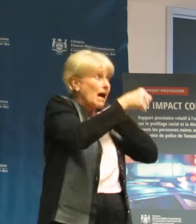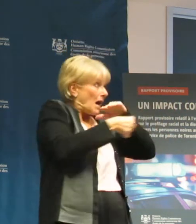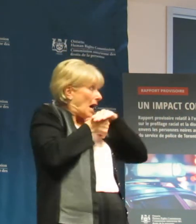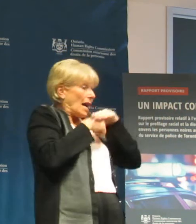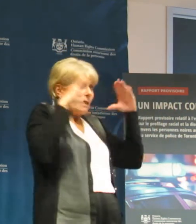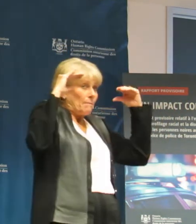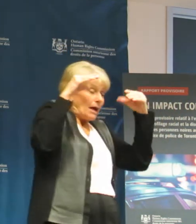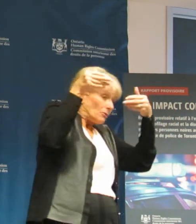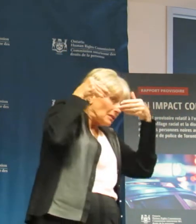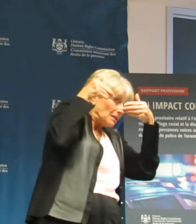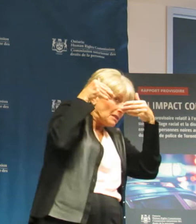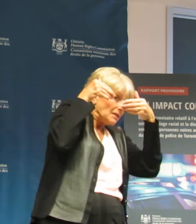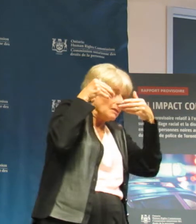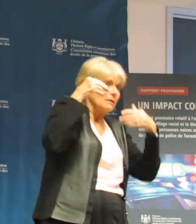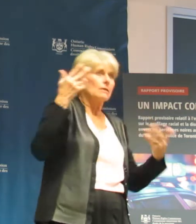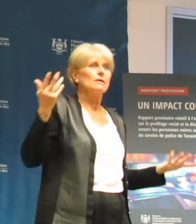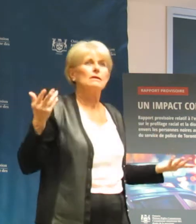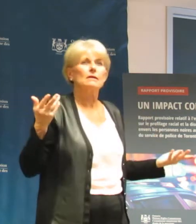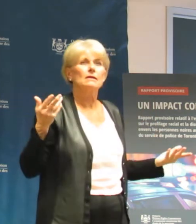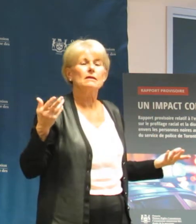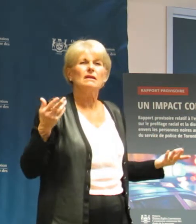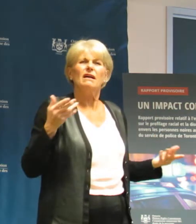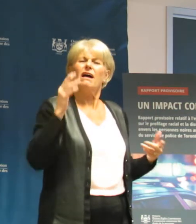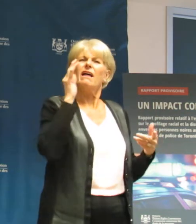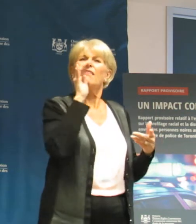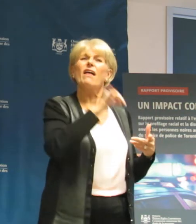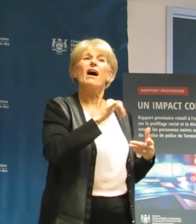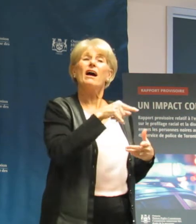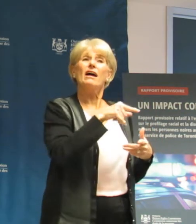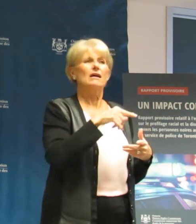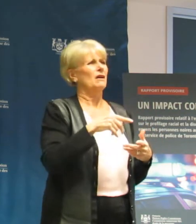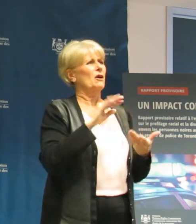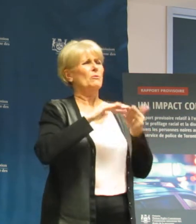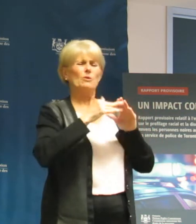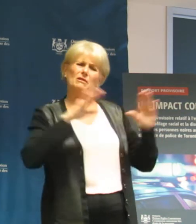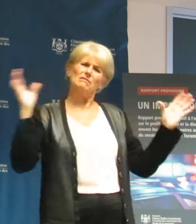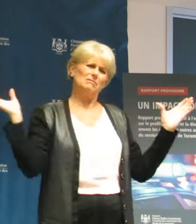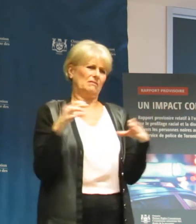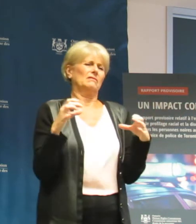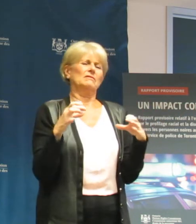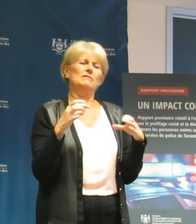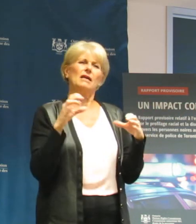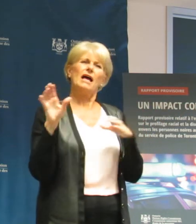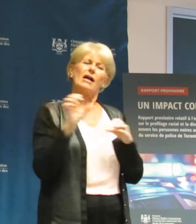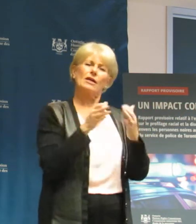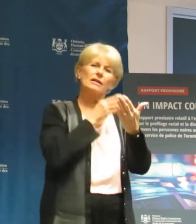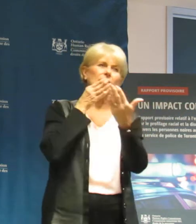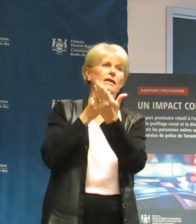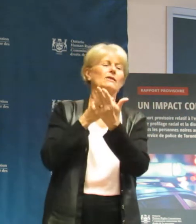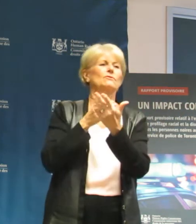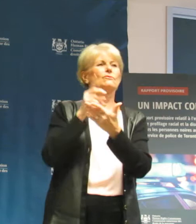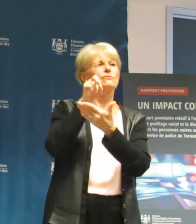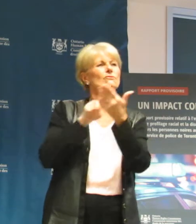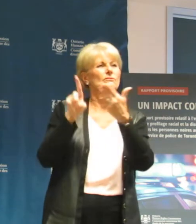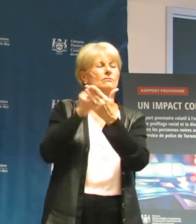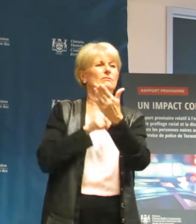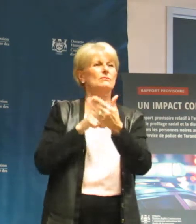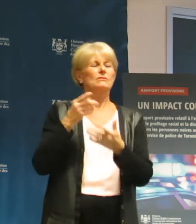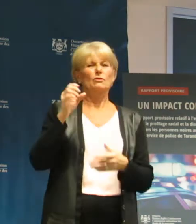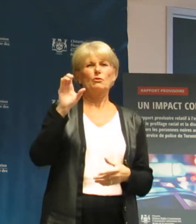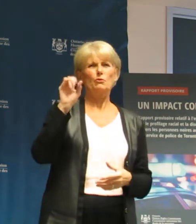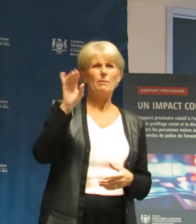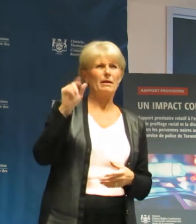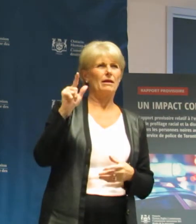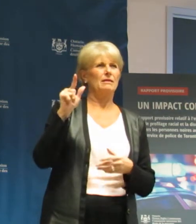behind a mattress. The incident further galvanized the community to action against racism and discrimination in the